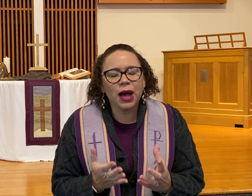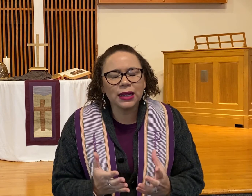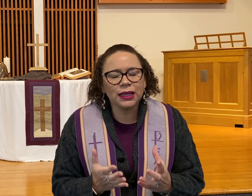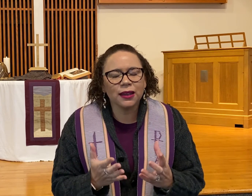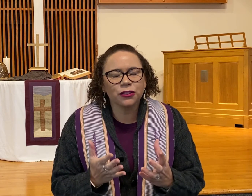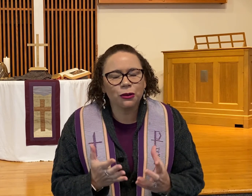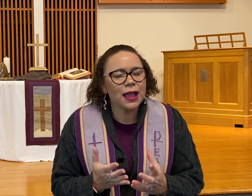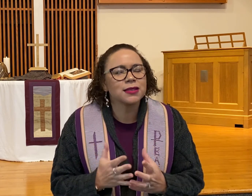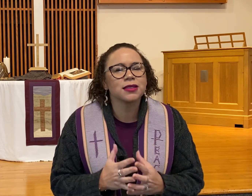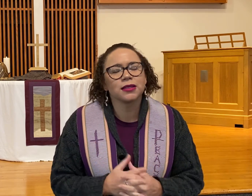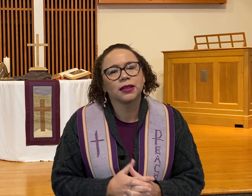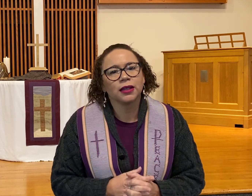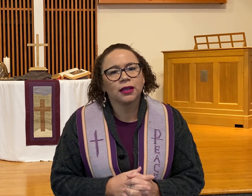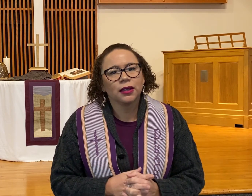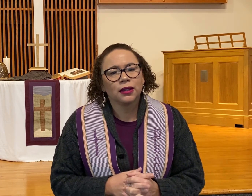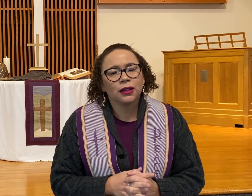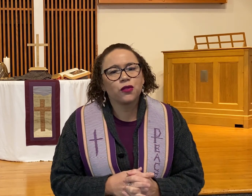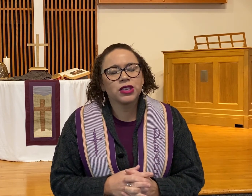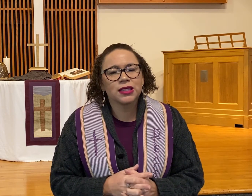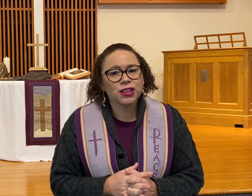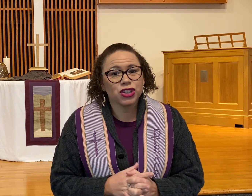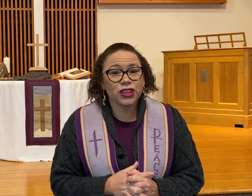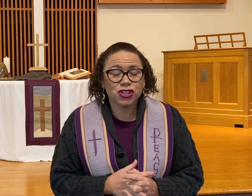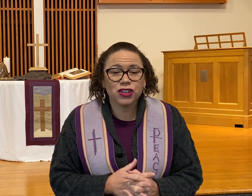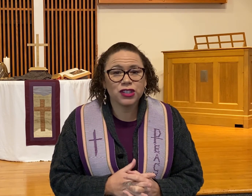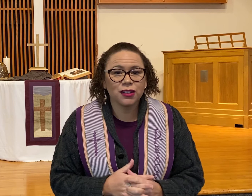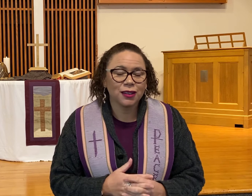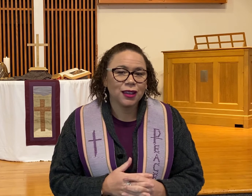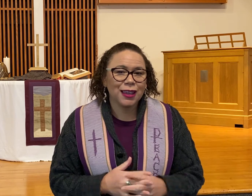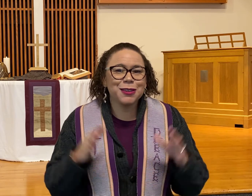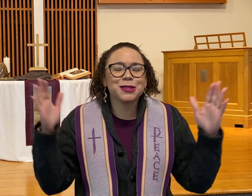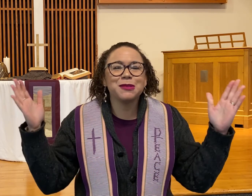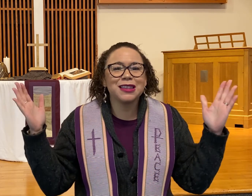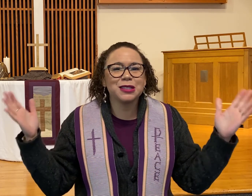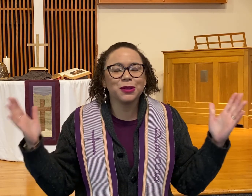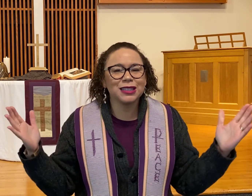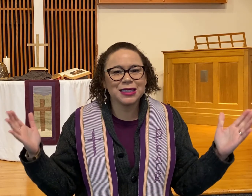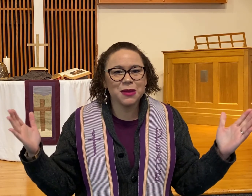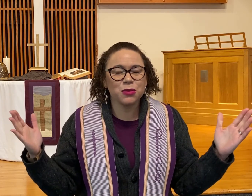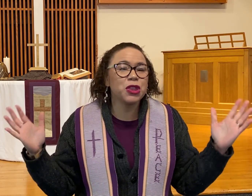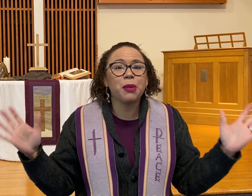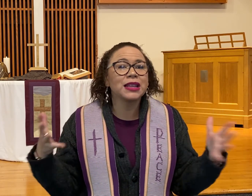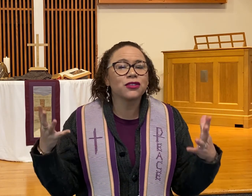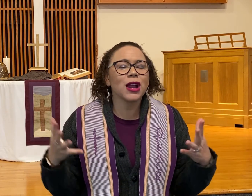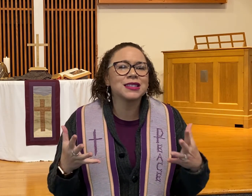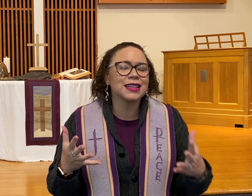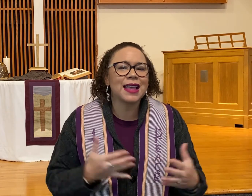body of Christ. Over this last year, that shifted. It used to mean these buildings meant when the body of Christ had